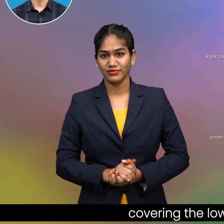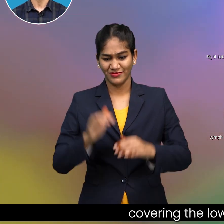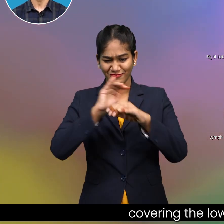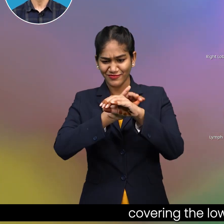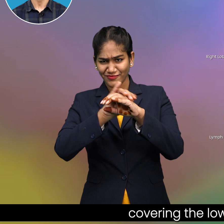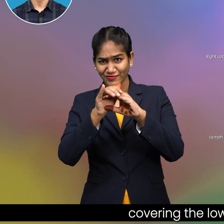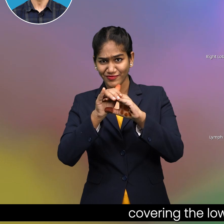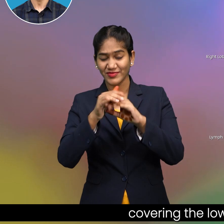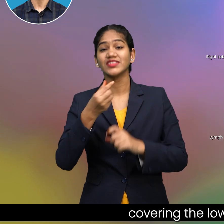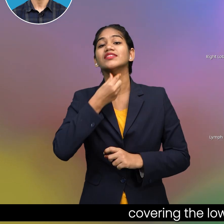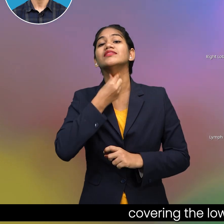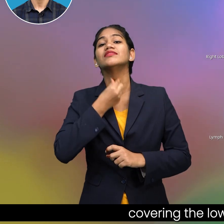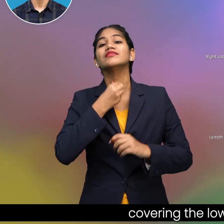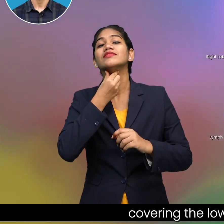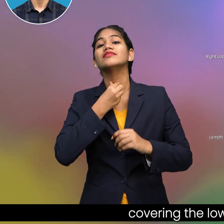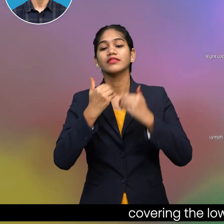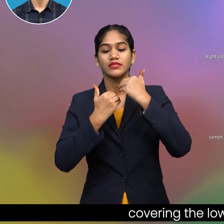covering the lower end of the trachea.